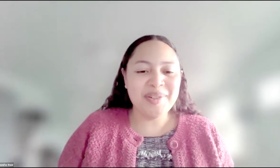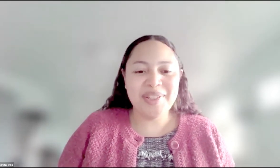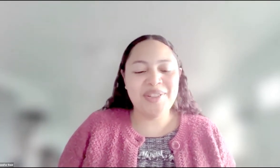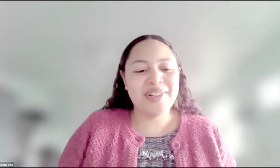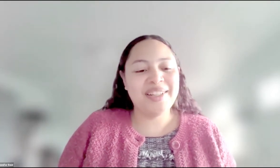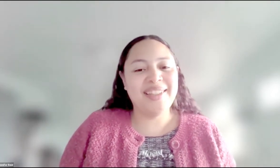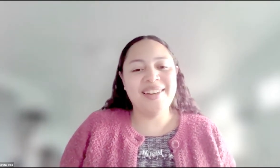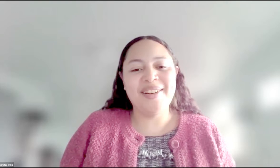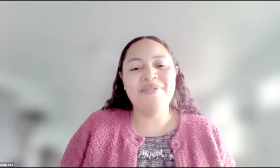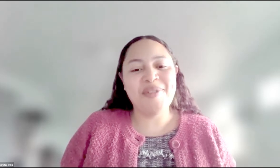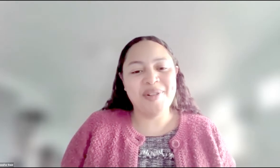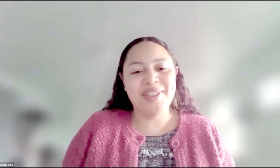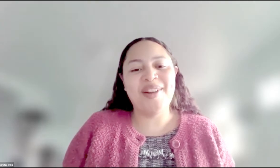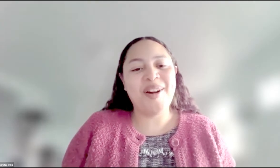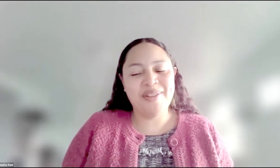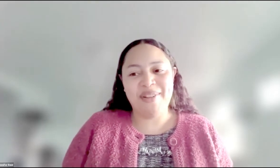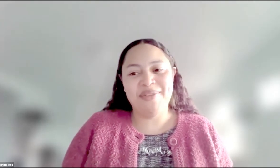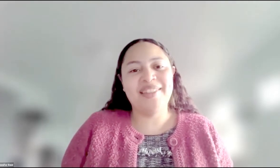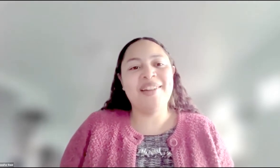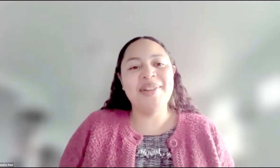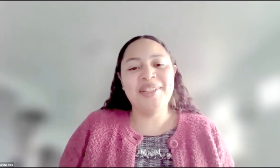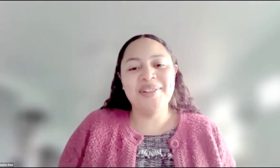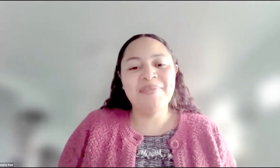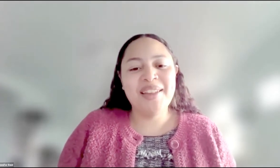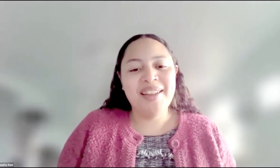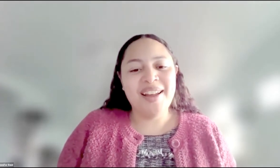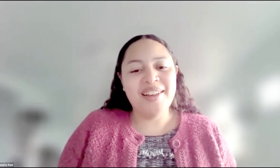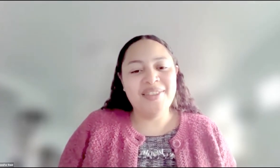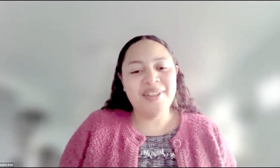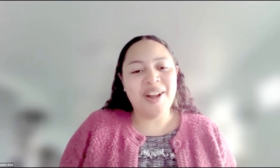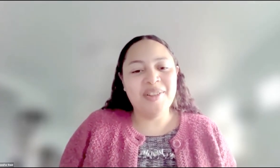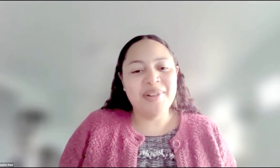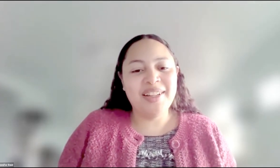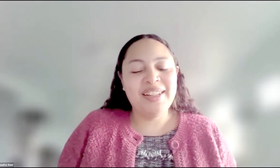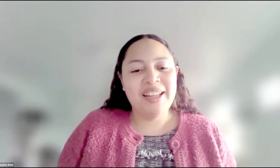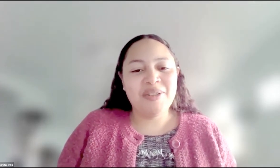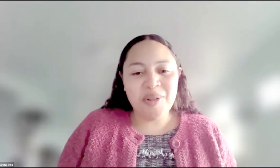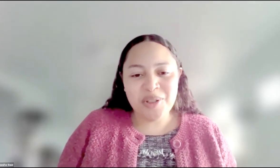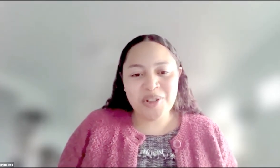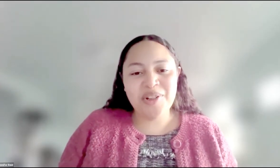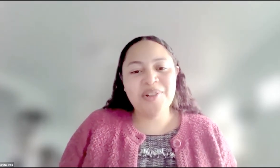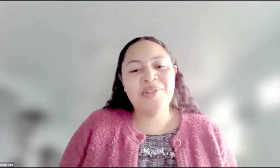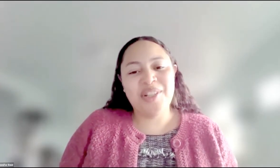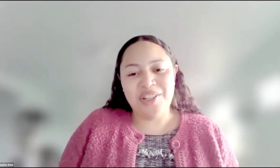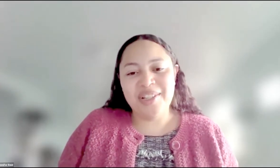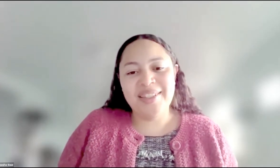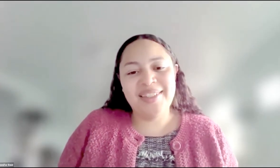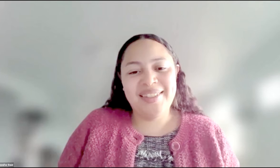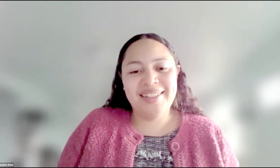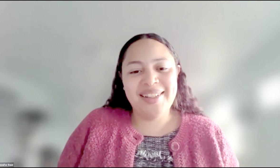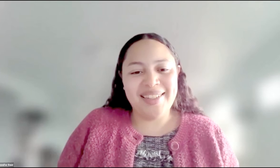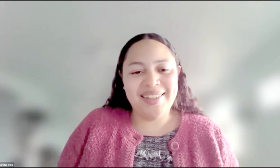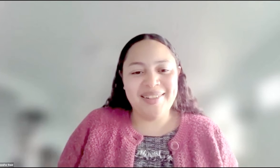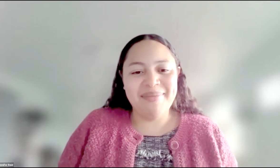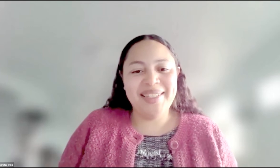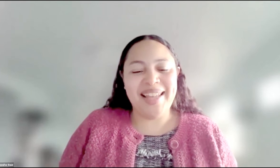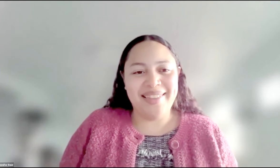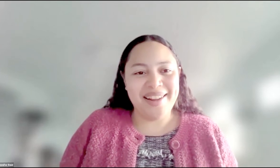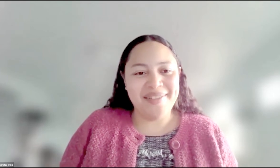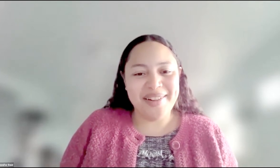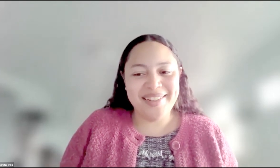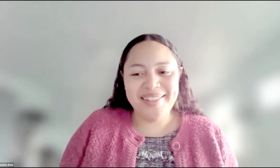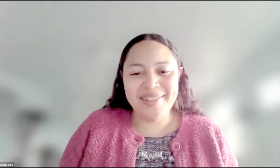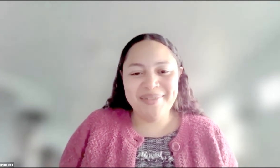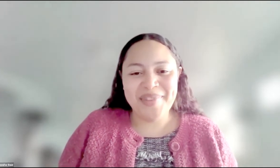local school districts, and of course the heart of everything that we do, the Tolowa culture, traditions, customs,